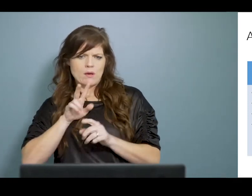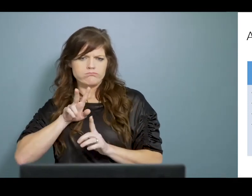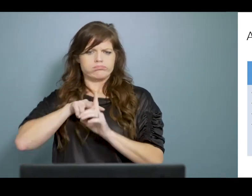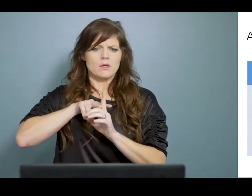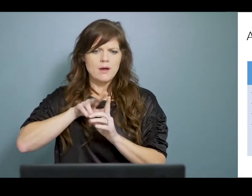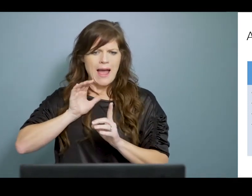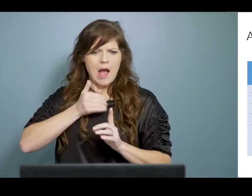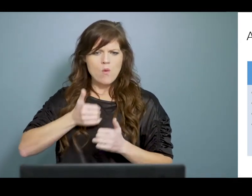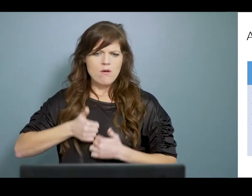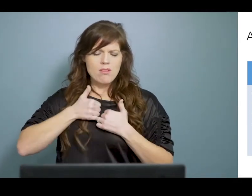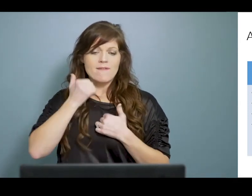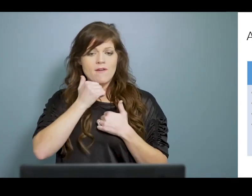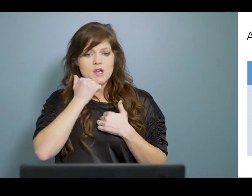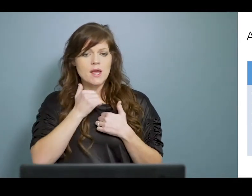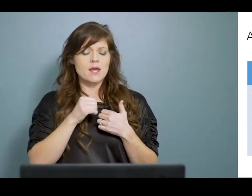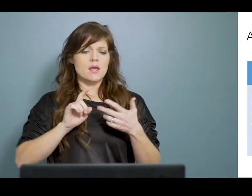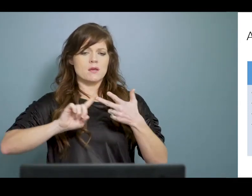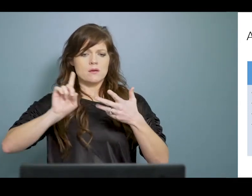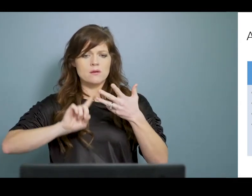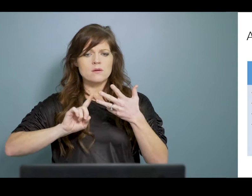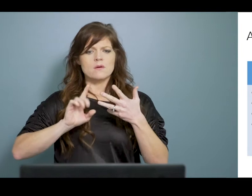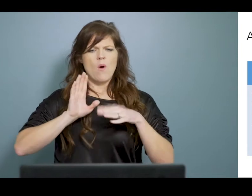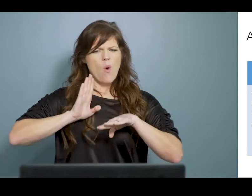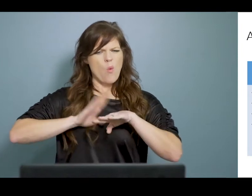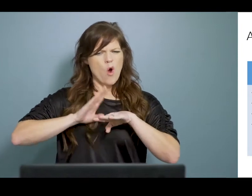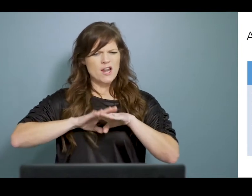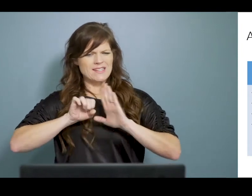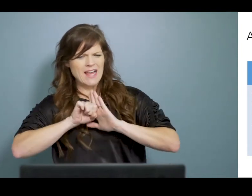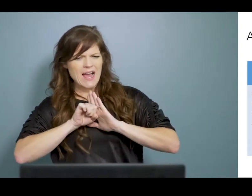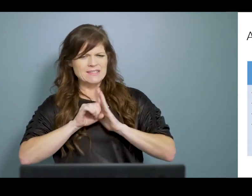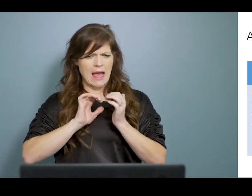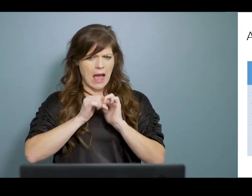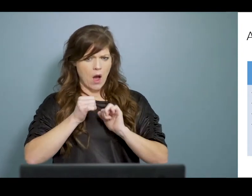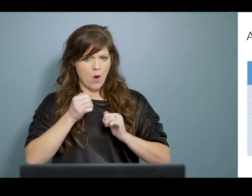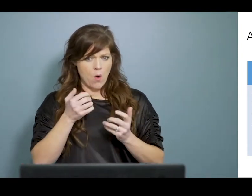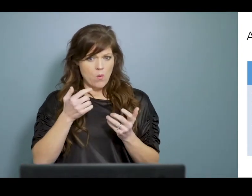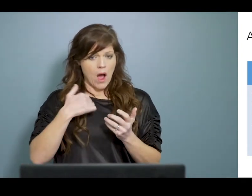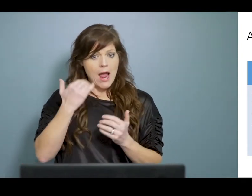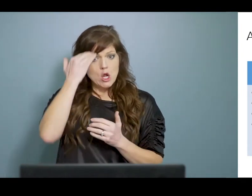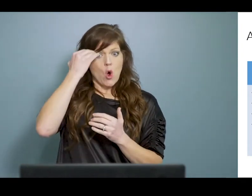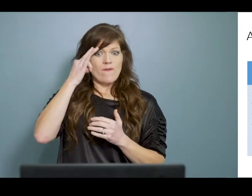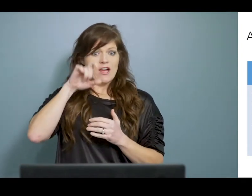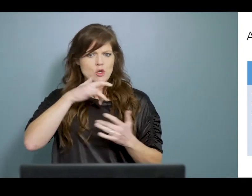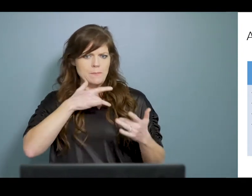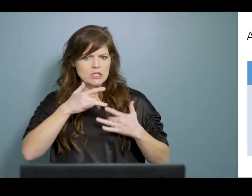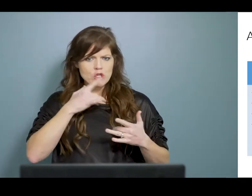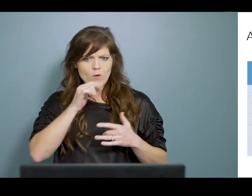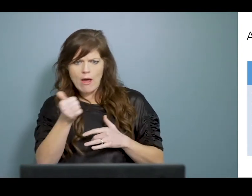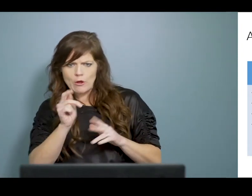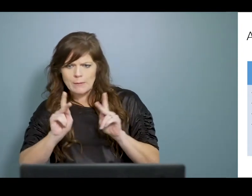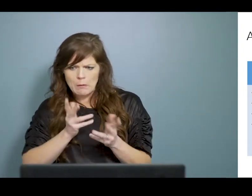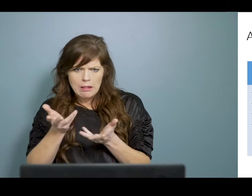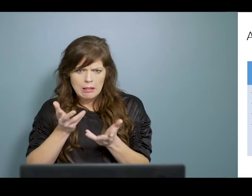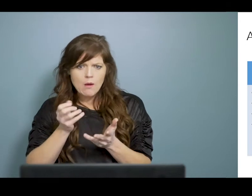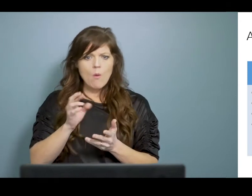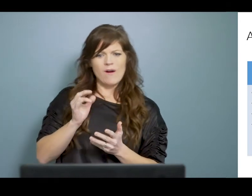others, warning signs for when we should be worried about ourselves or others. I don't know that I'm going to